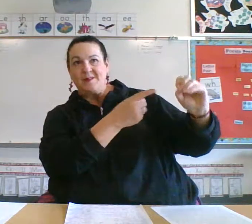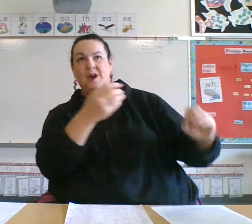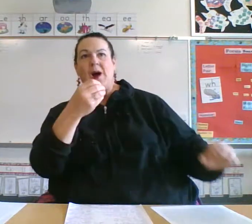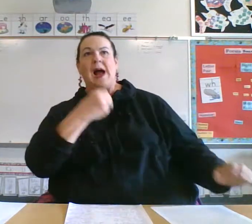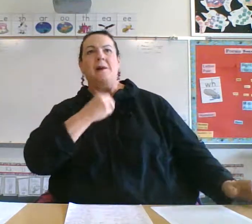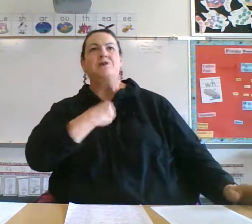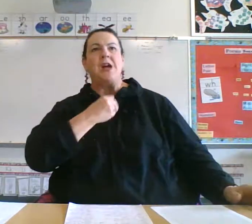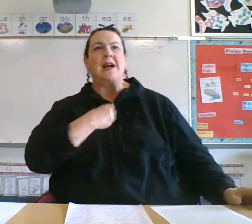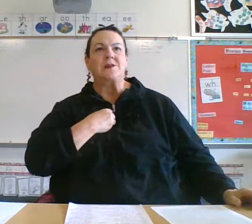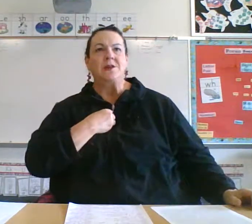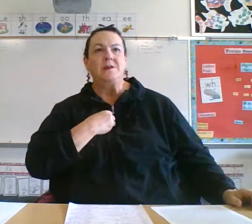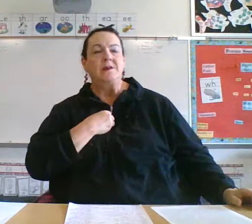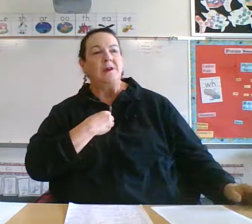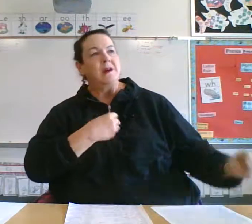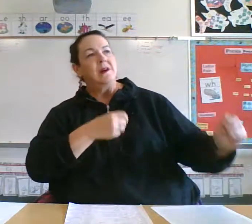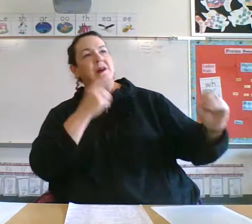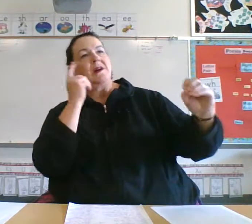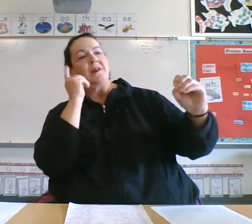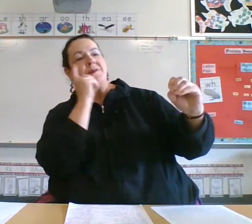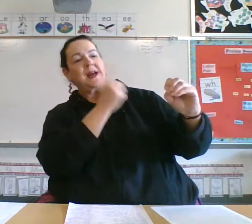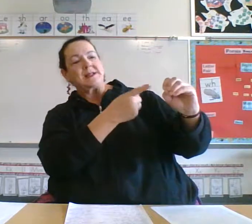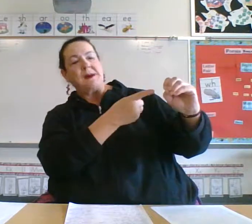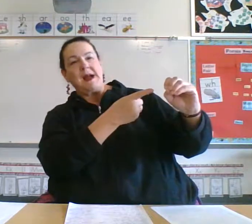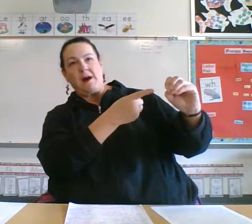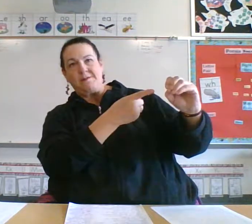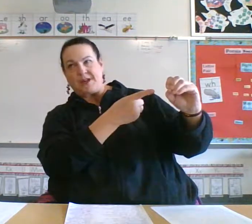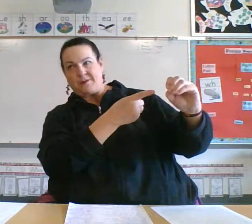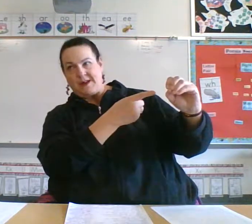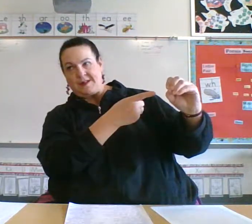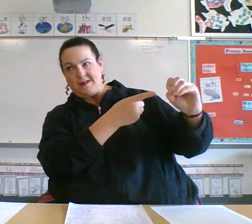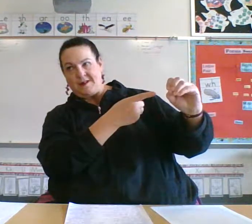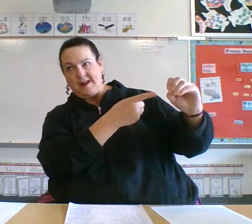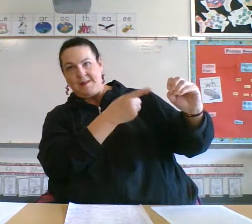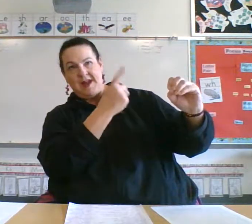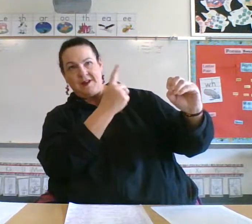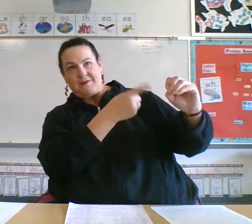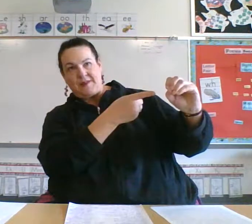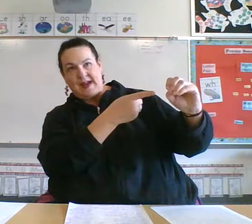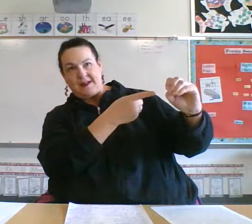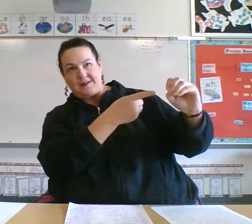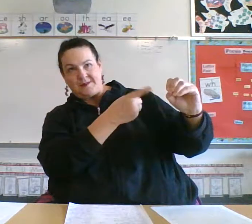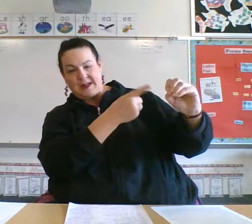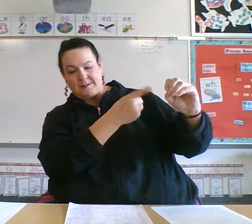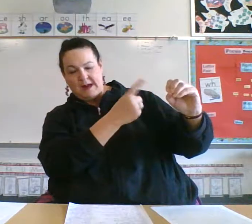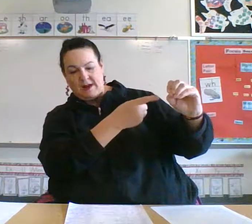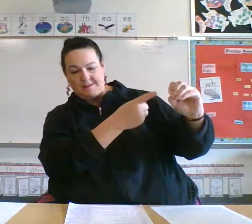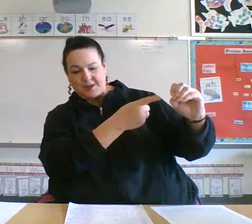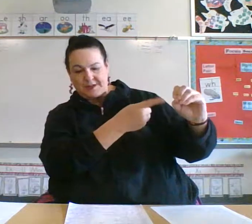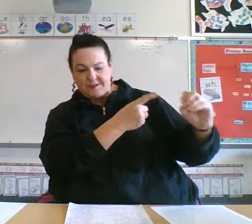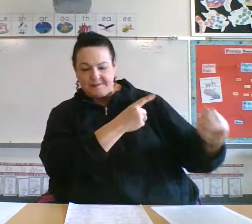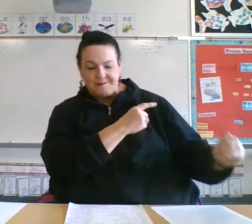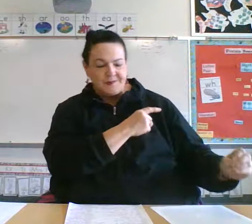So I object. That's my object right there. I'm headed for that. That's my object.